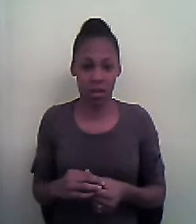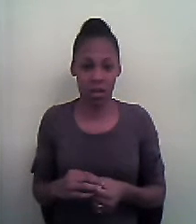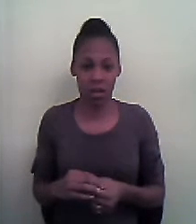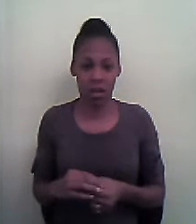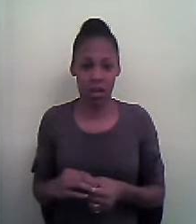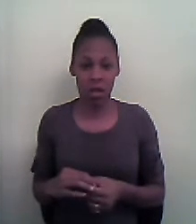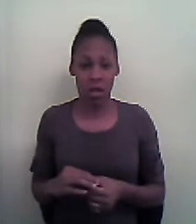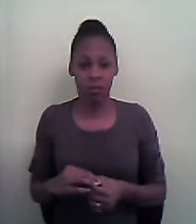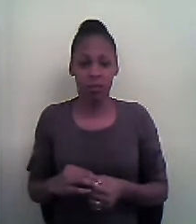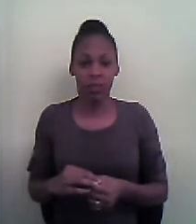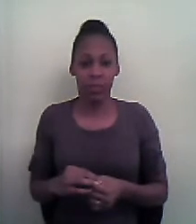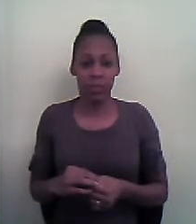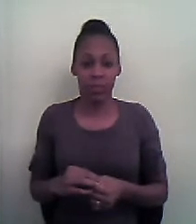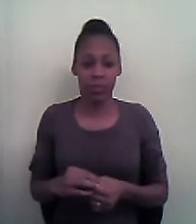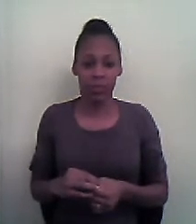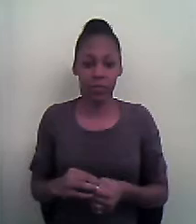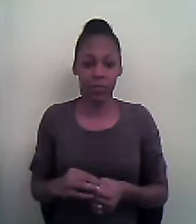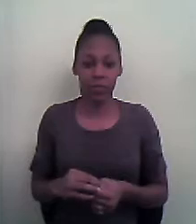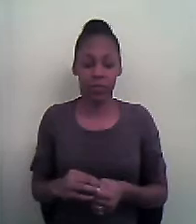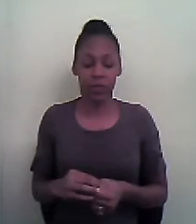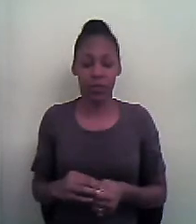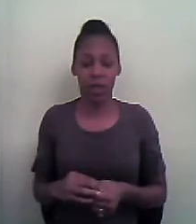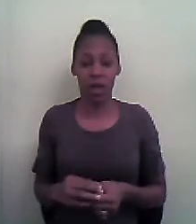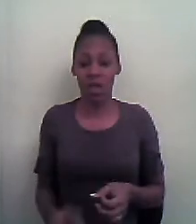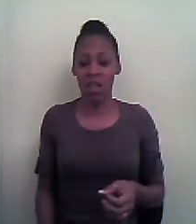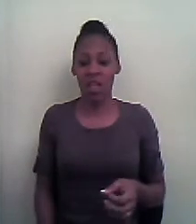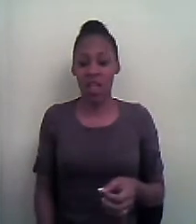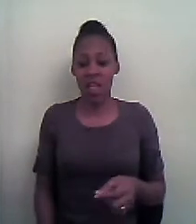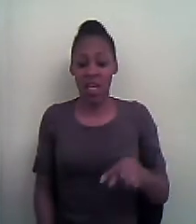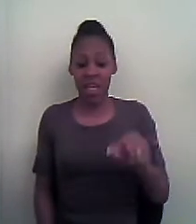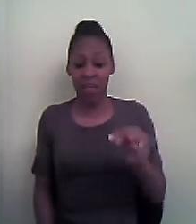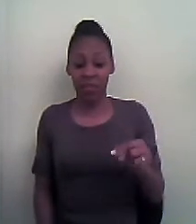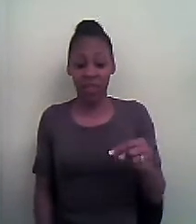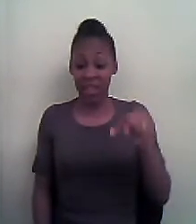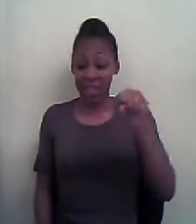can create reading, writing, and research projects for your students at all levels, and